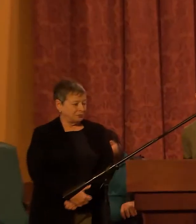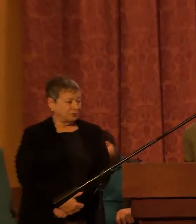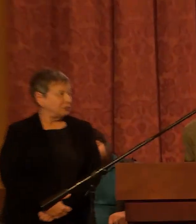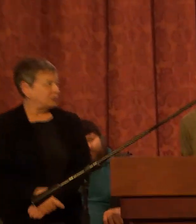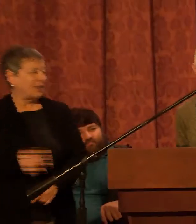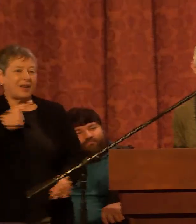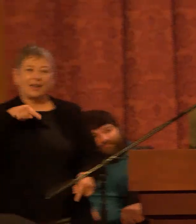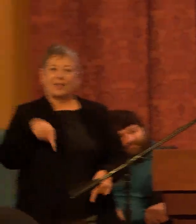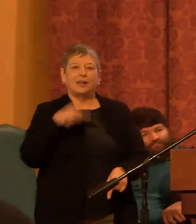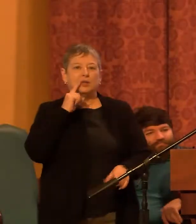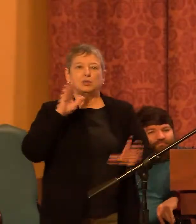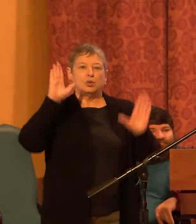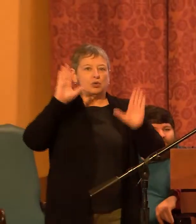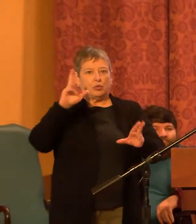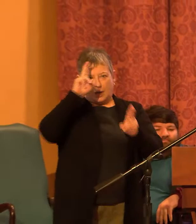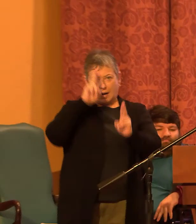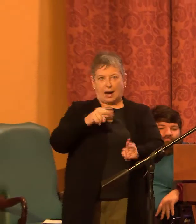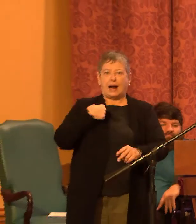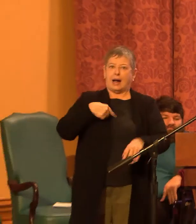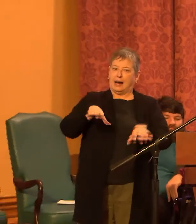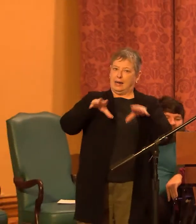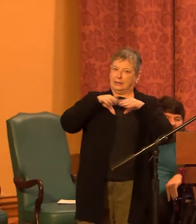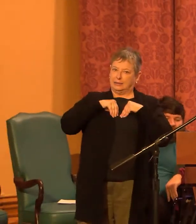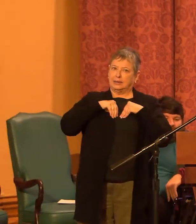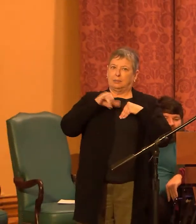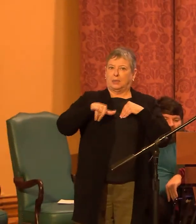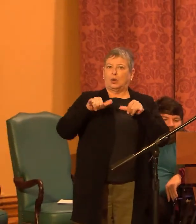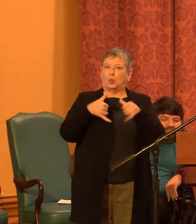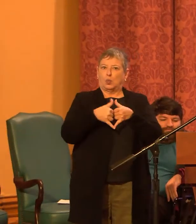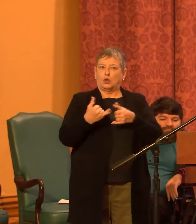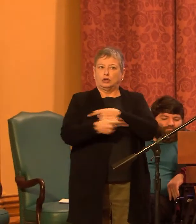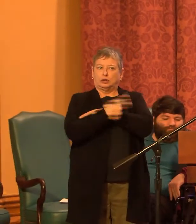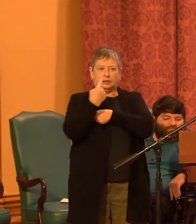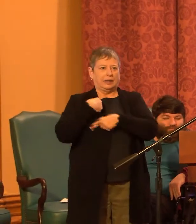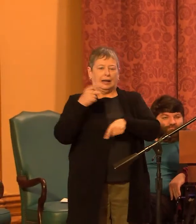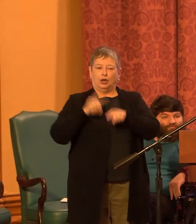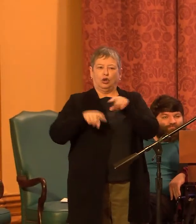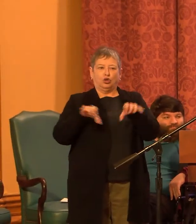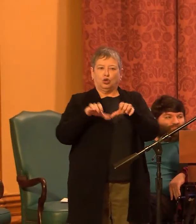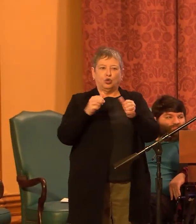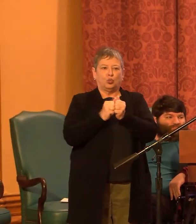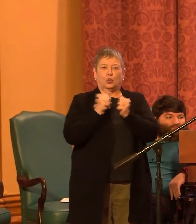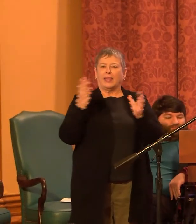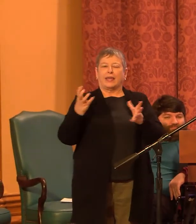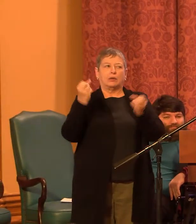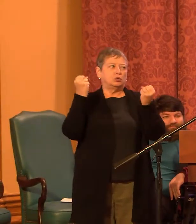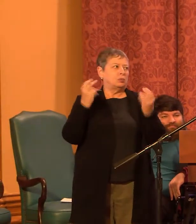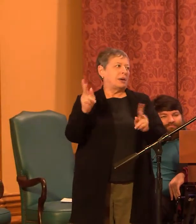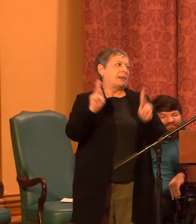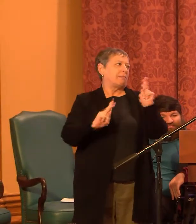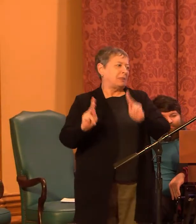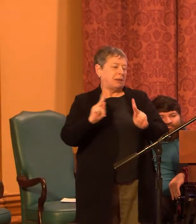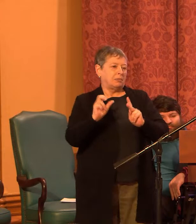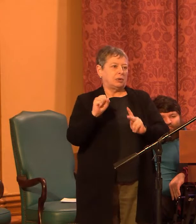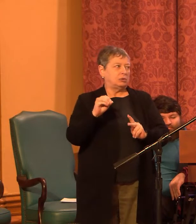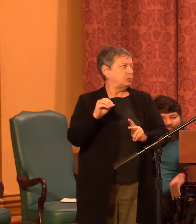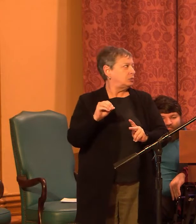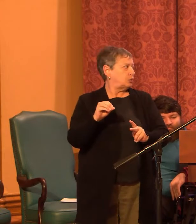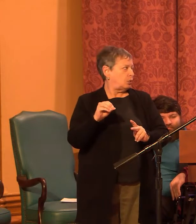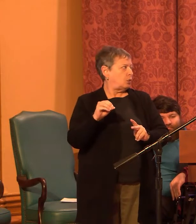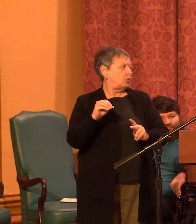It is with great honor that I accept this award today. I could not have done it with so many people that are